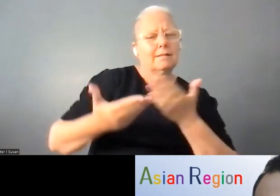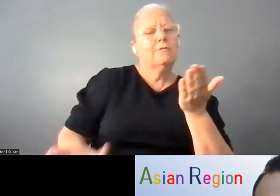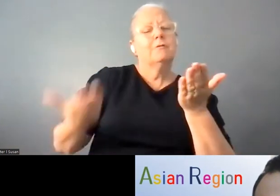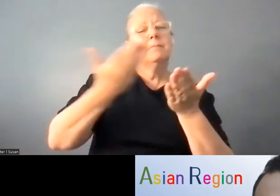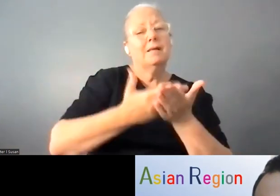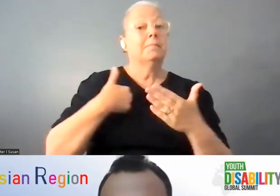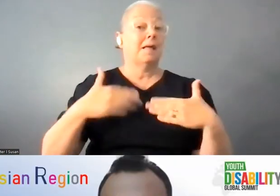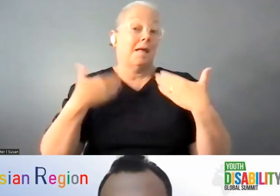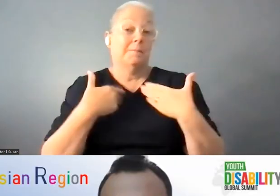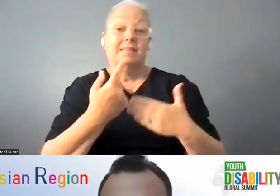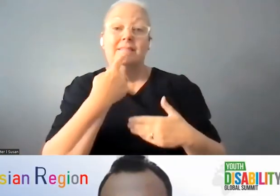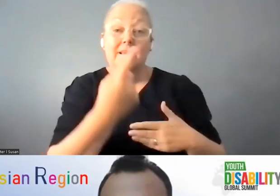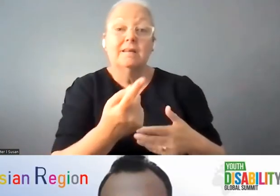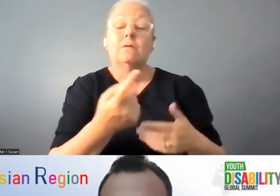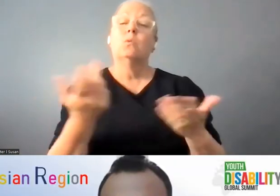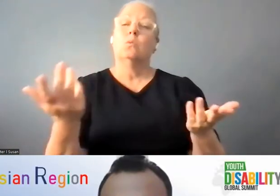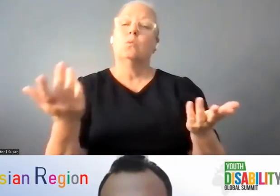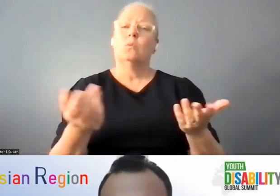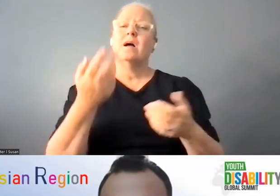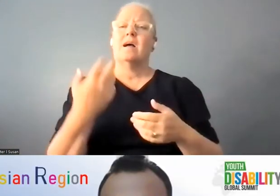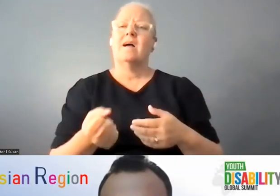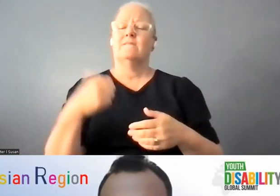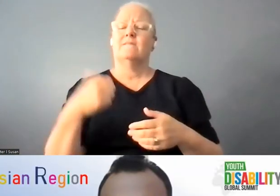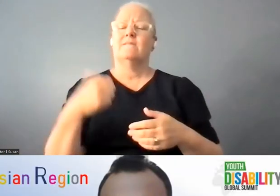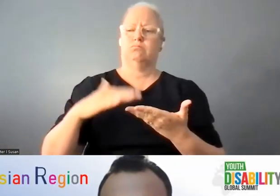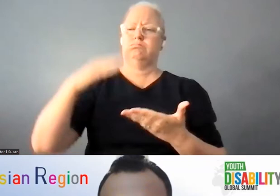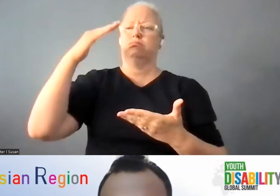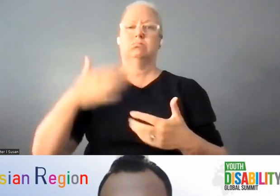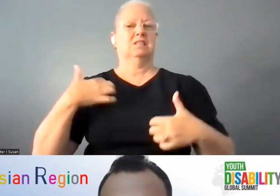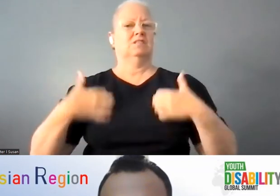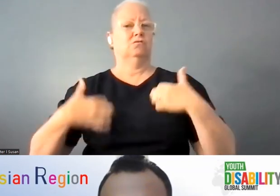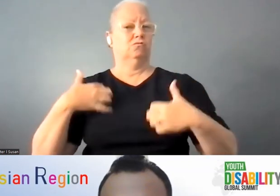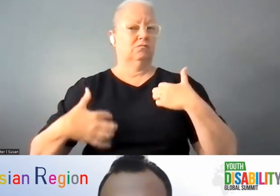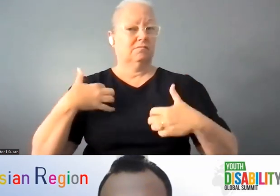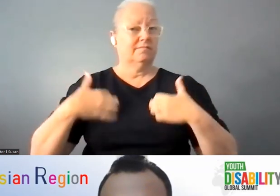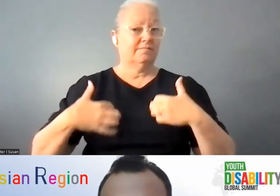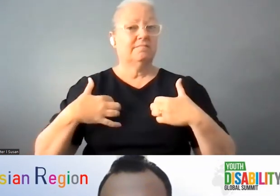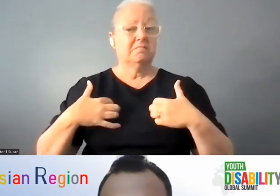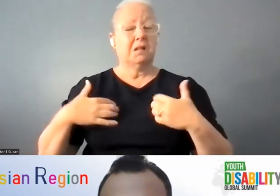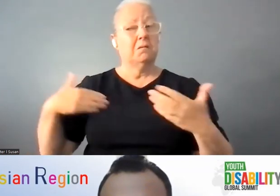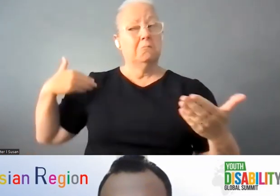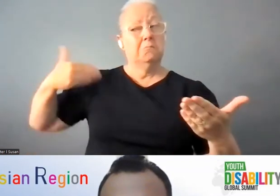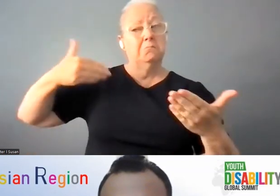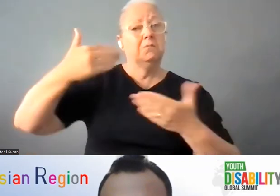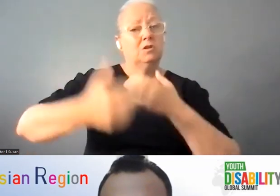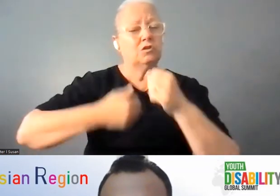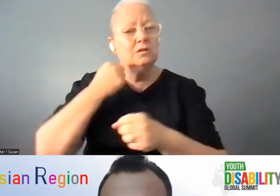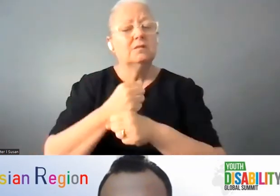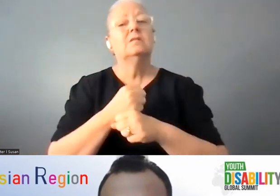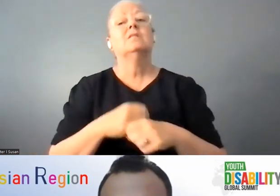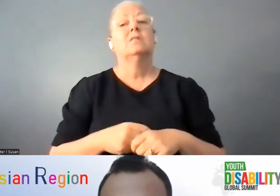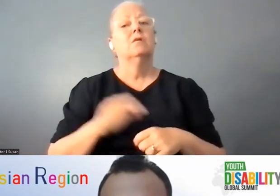been a lot of attraction on this subject over the last recent years. And the governments are more, I